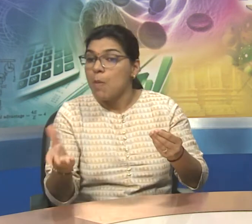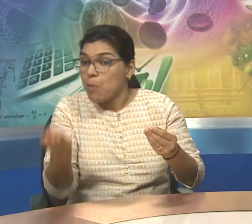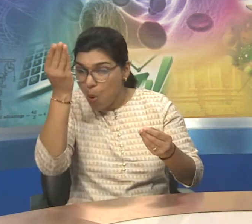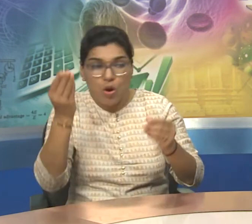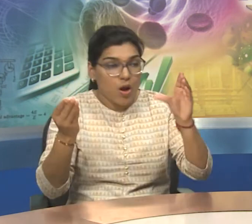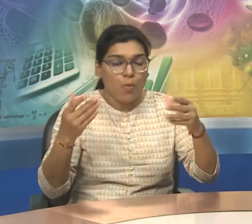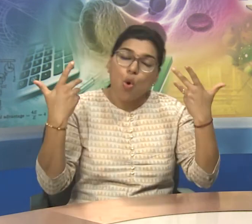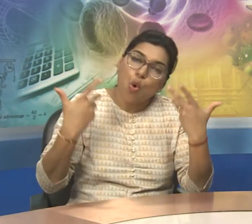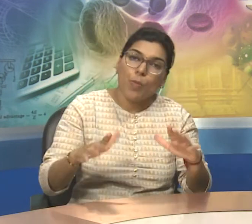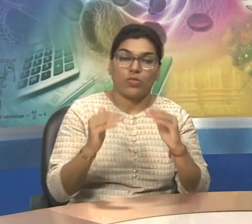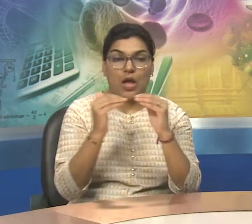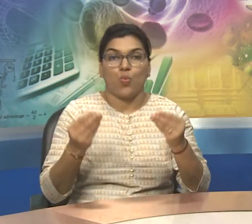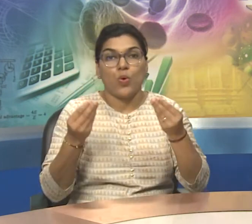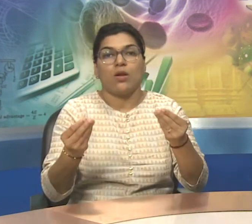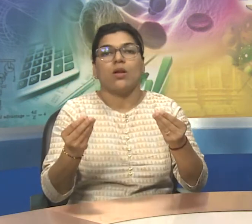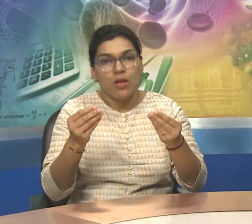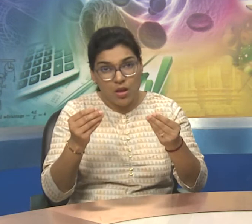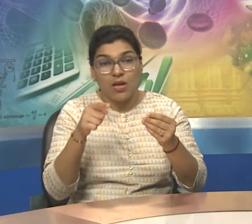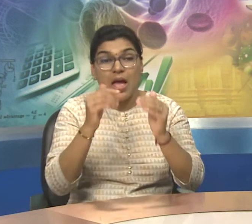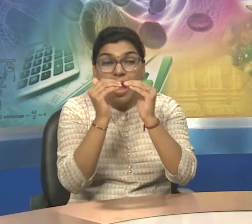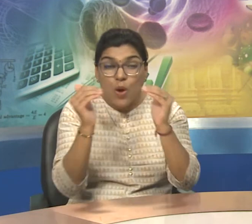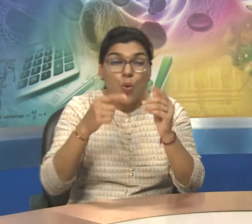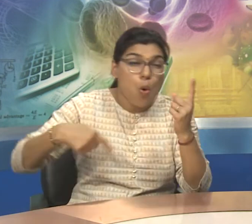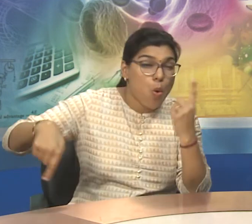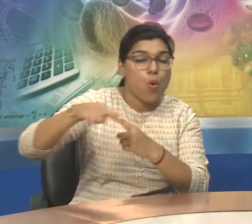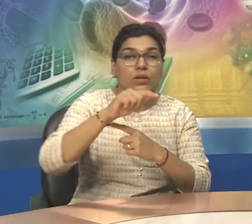That is called a secular person.